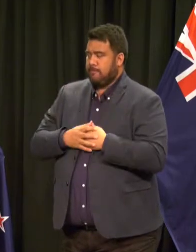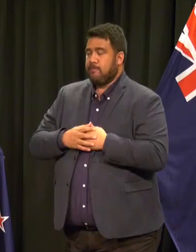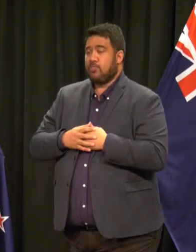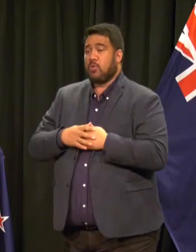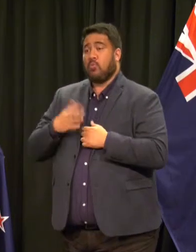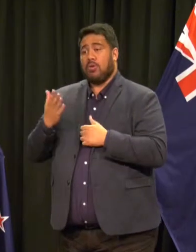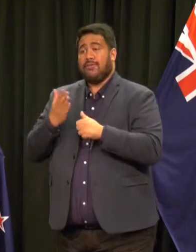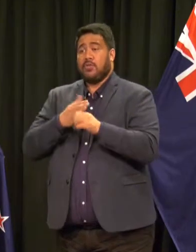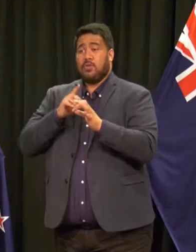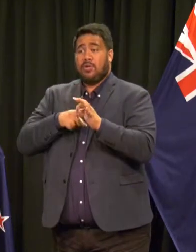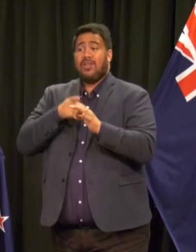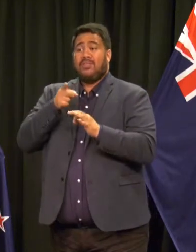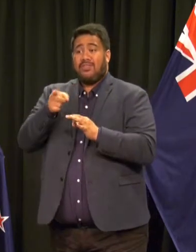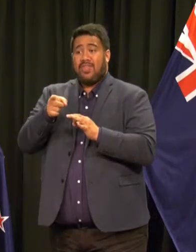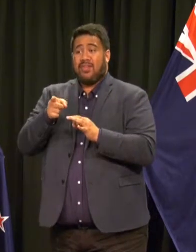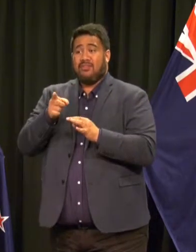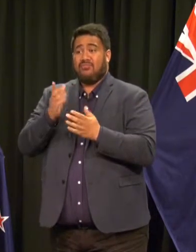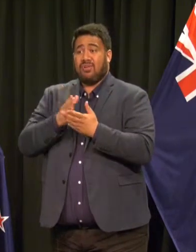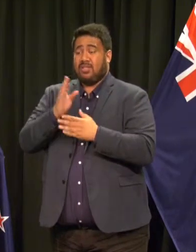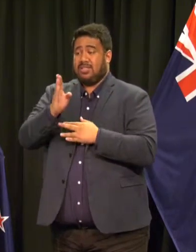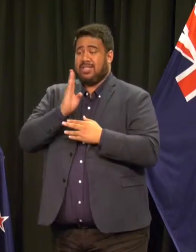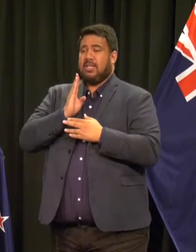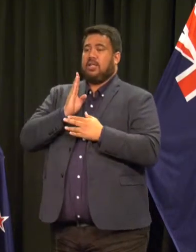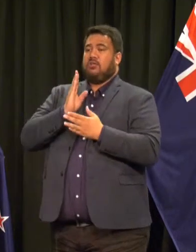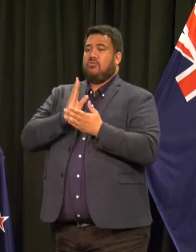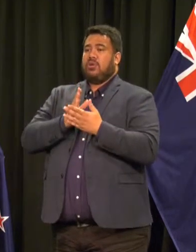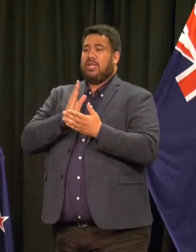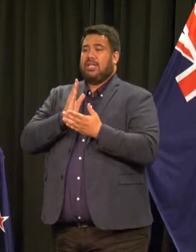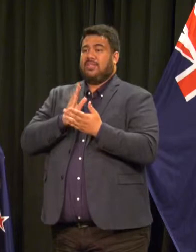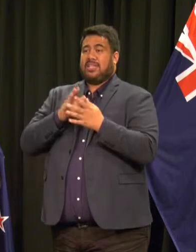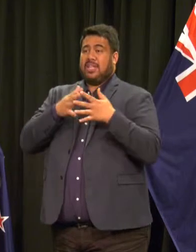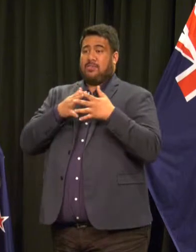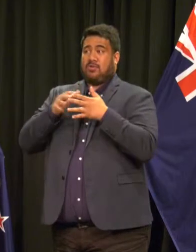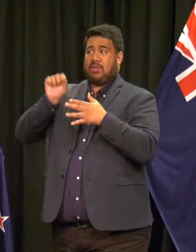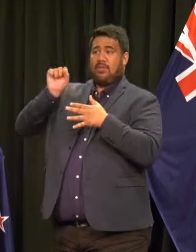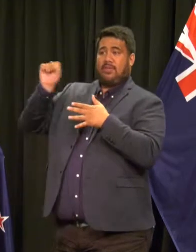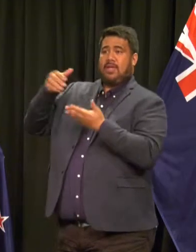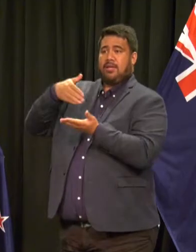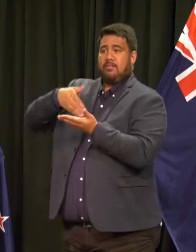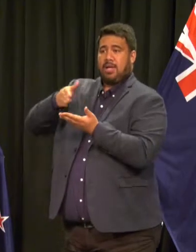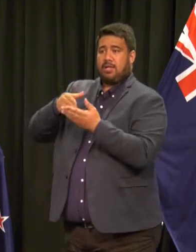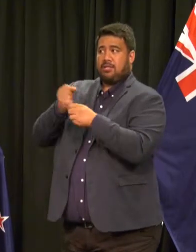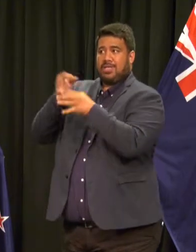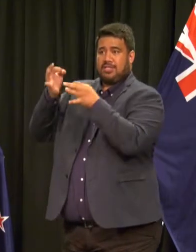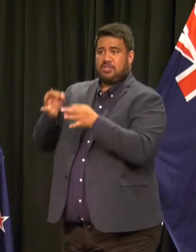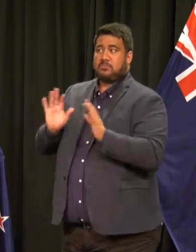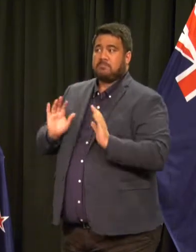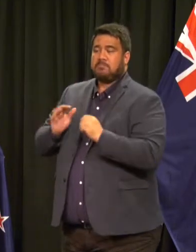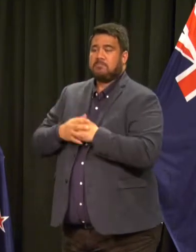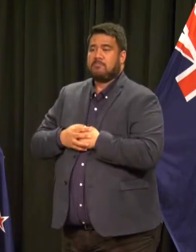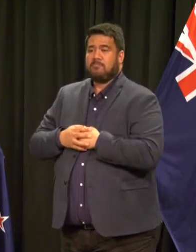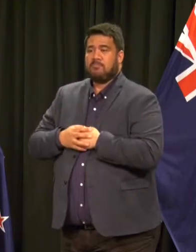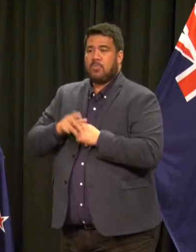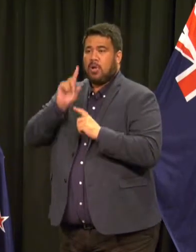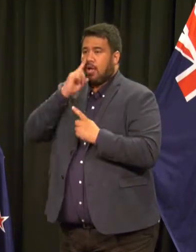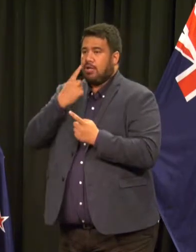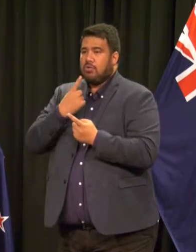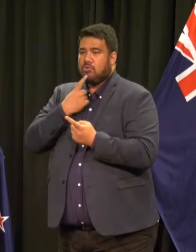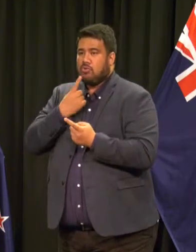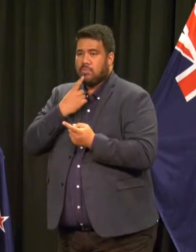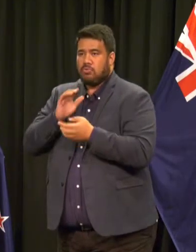a matter for the domestic market of the United States to decide upon, and I can't comment in that